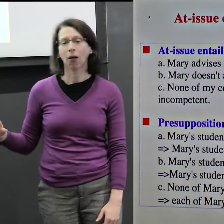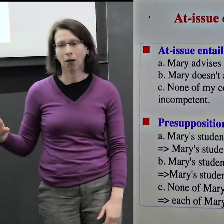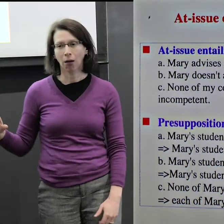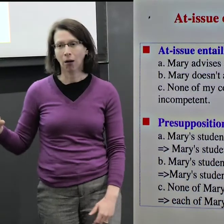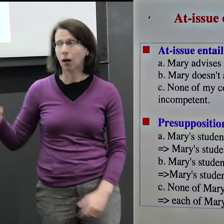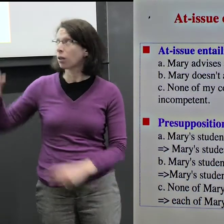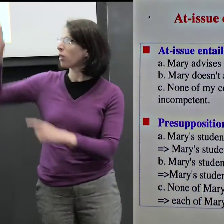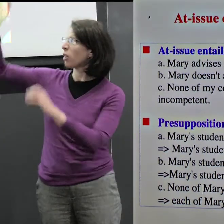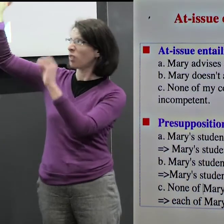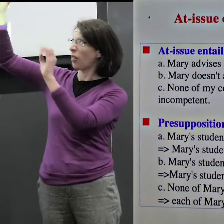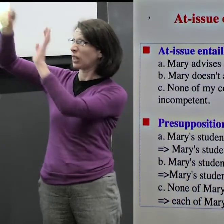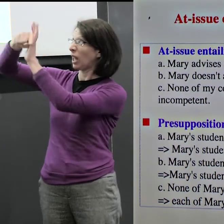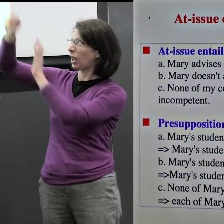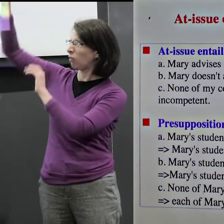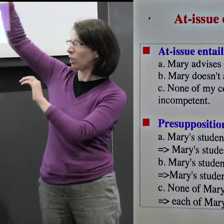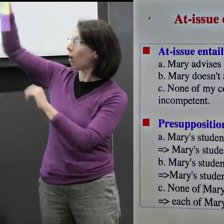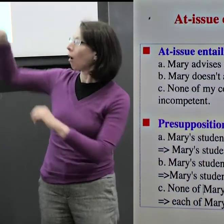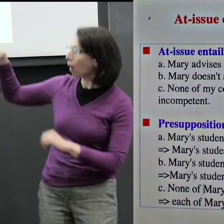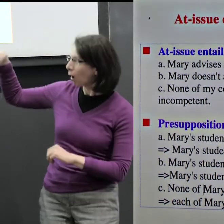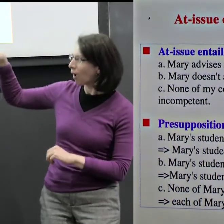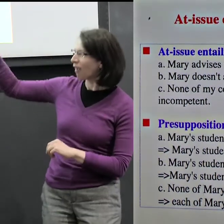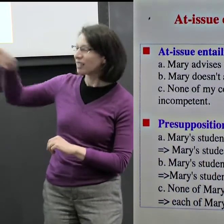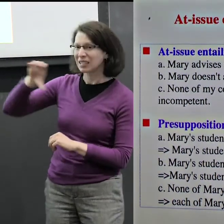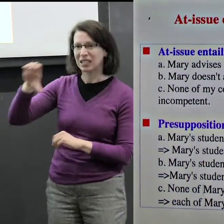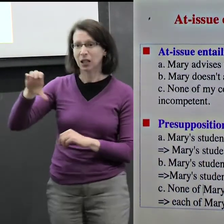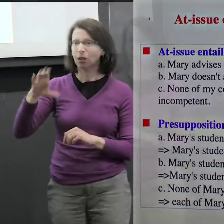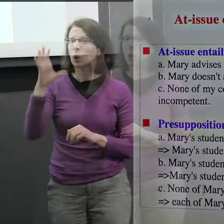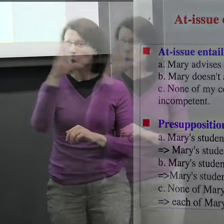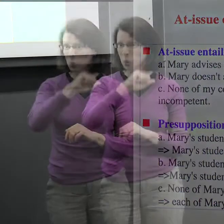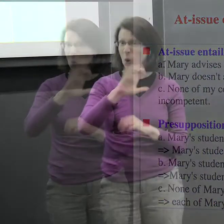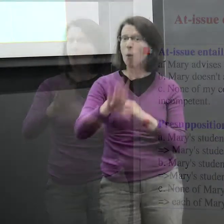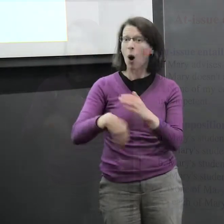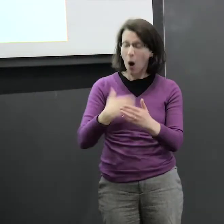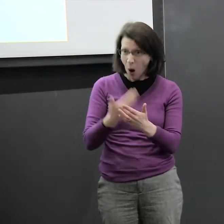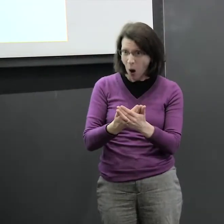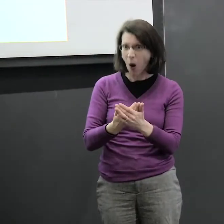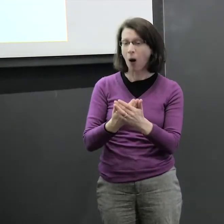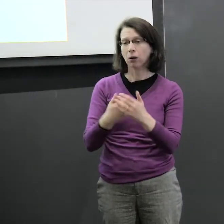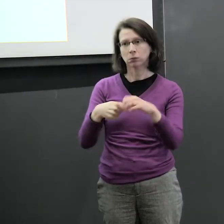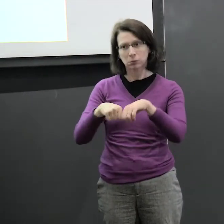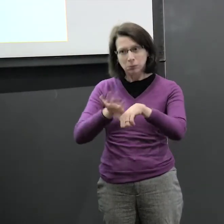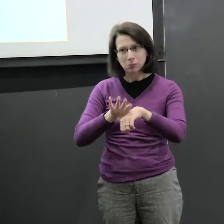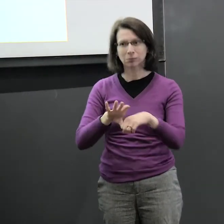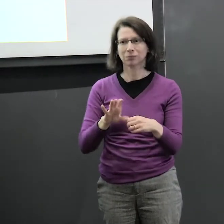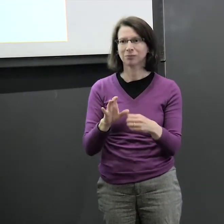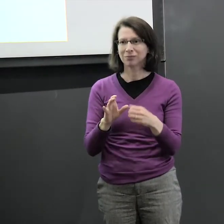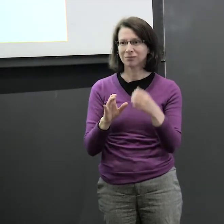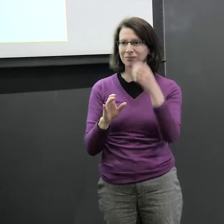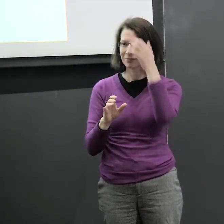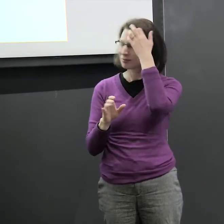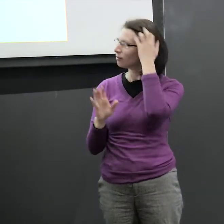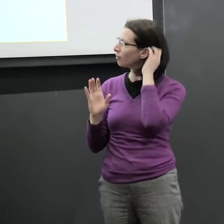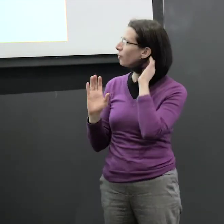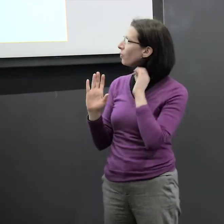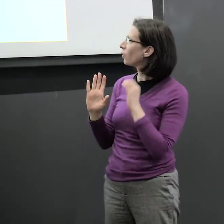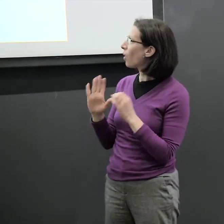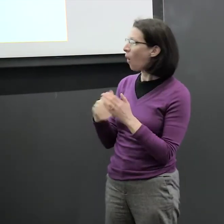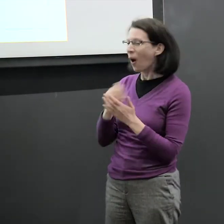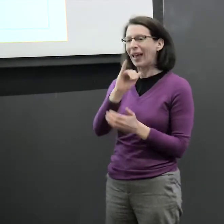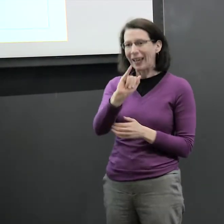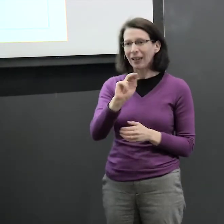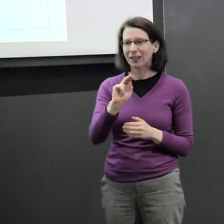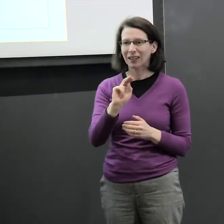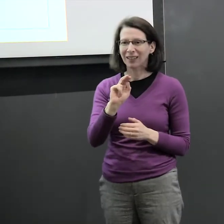something negative. In fact, universally so. Okay, so these are the enormous differences between